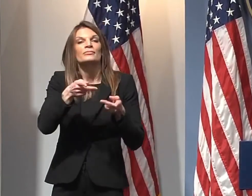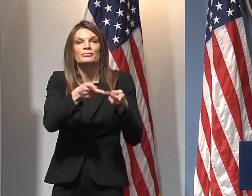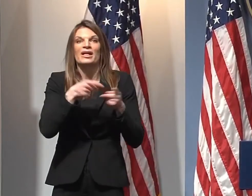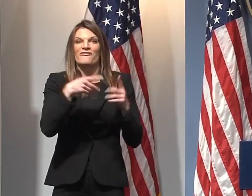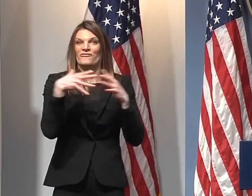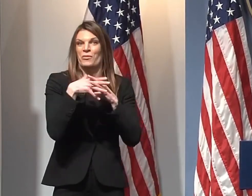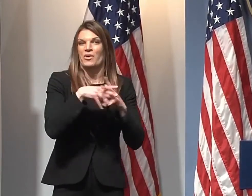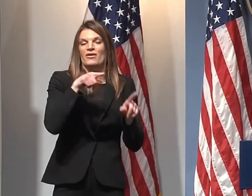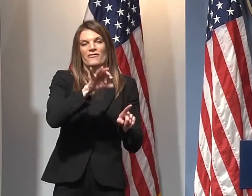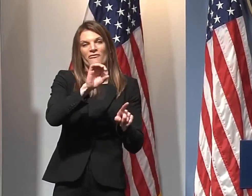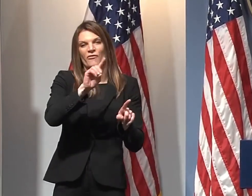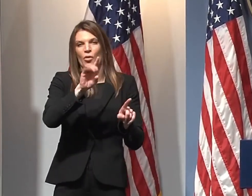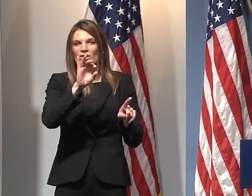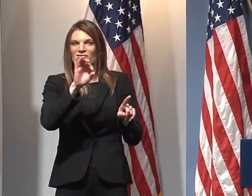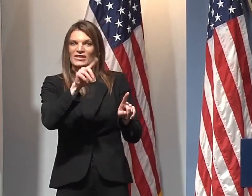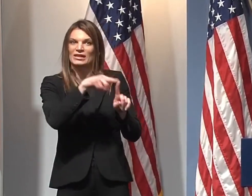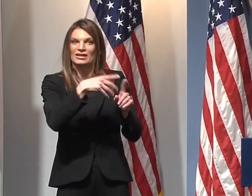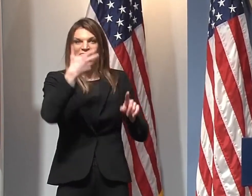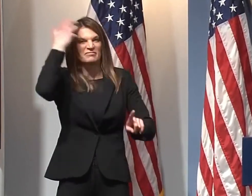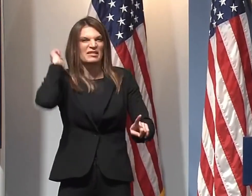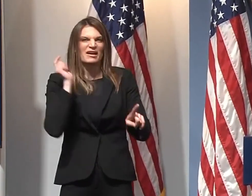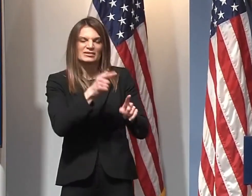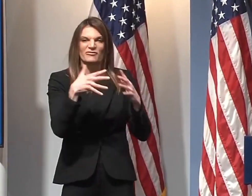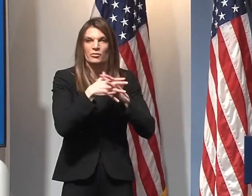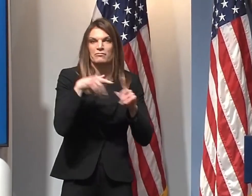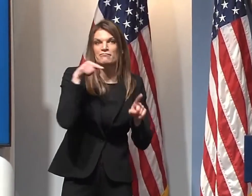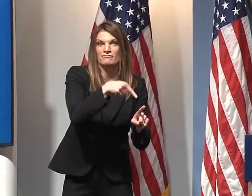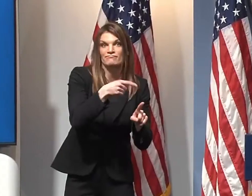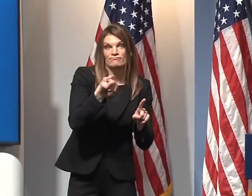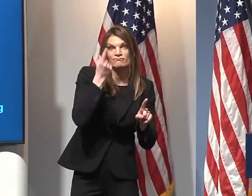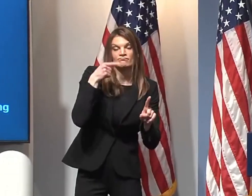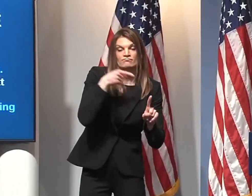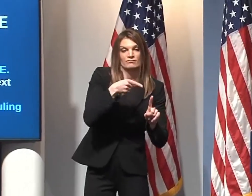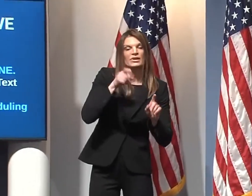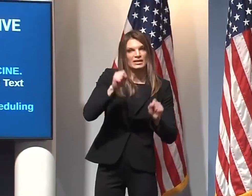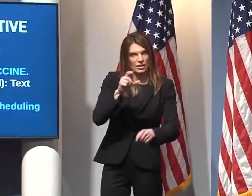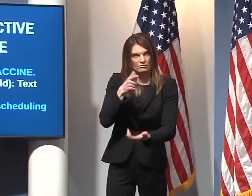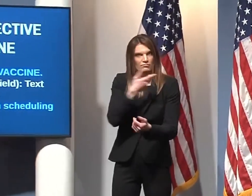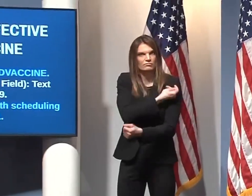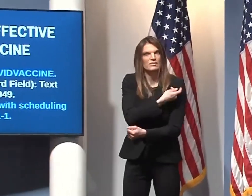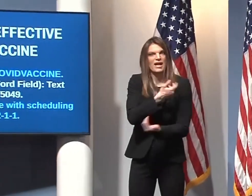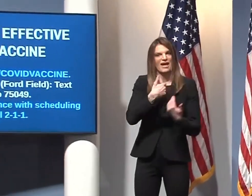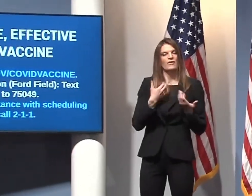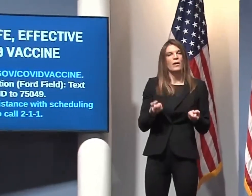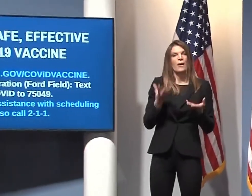for 8 weeks. To schedule an appointment at the Ford Field site, you can text "IN COVID" to